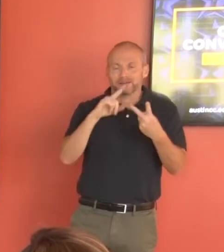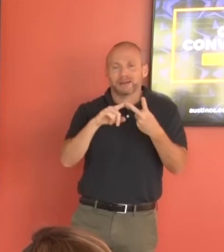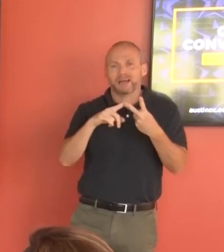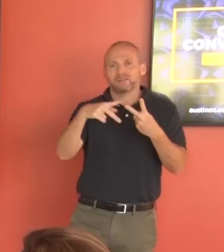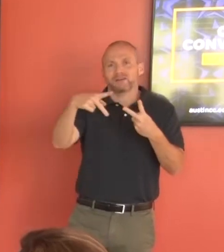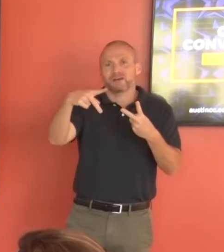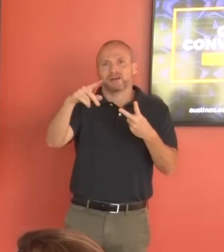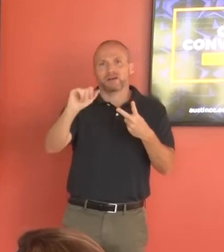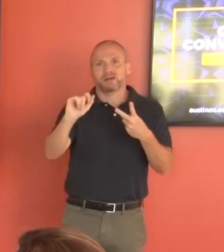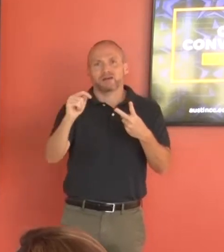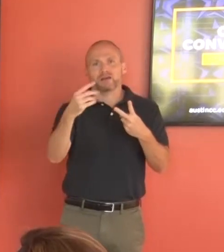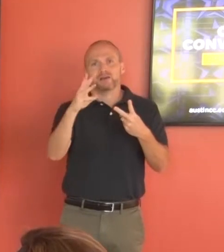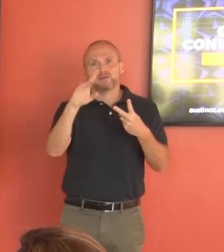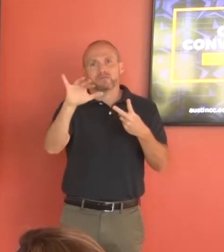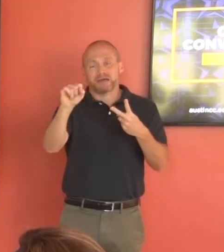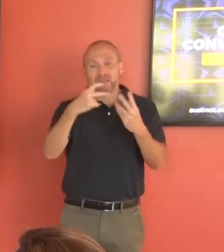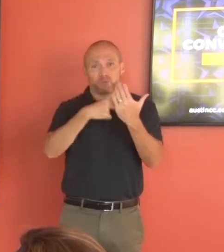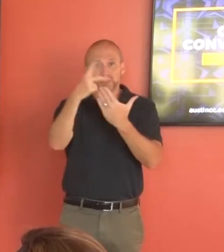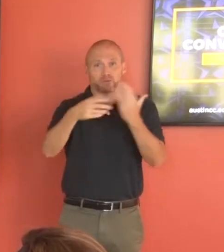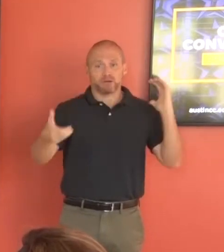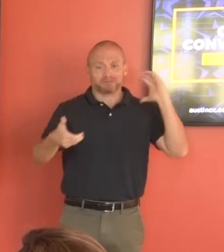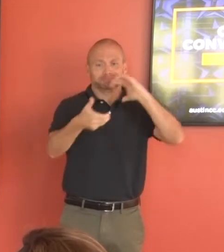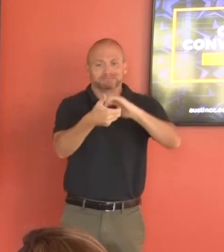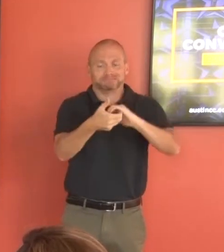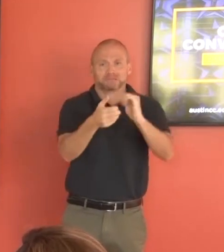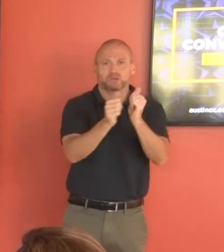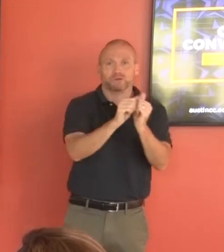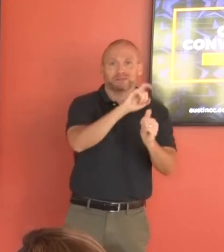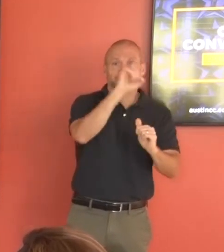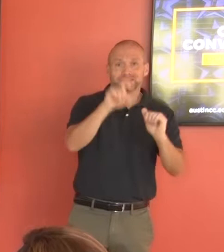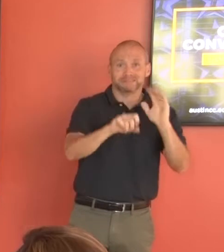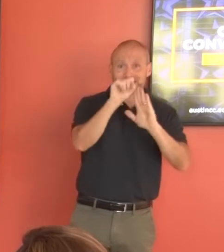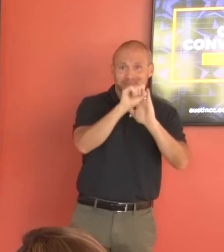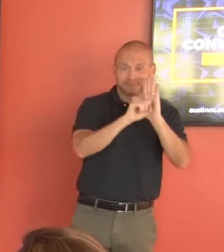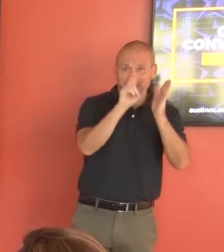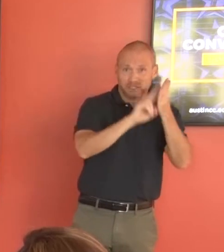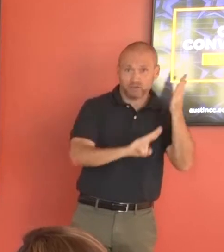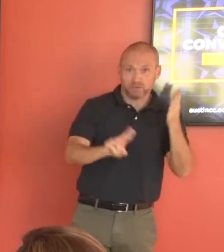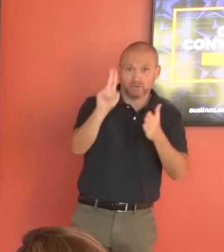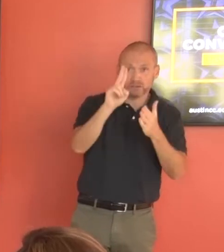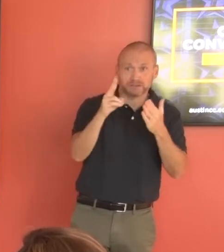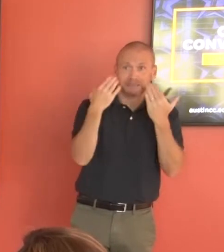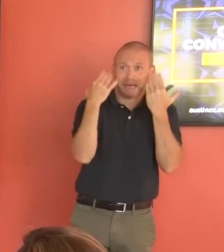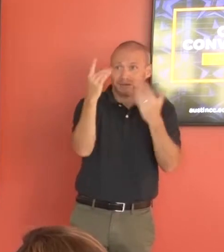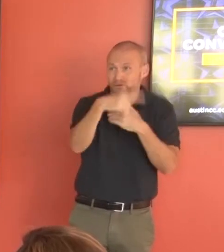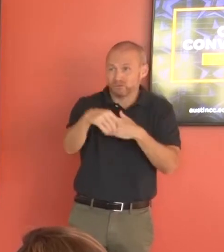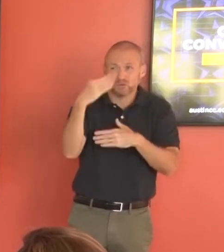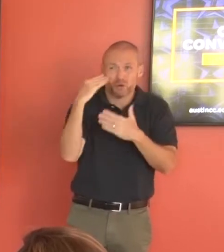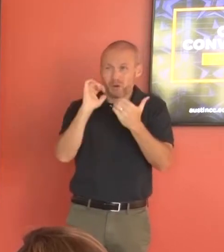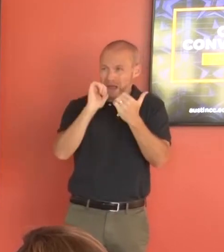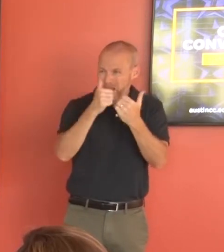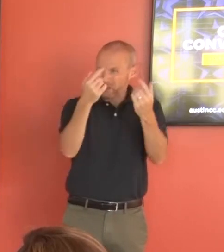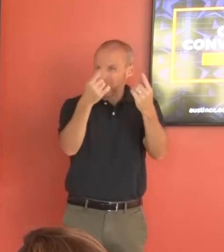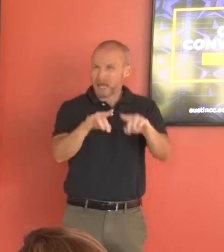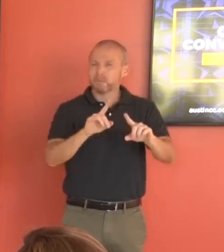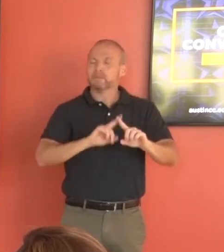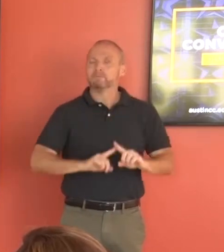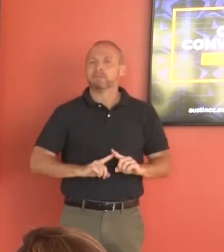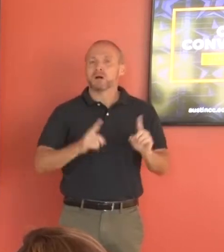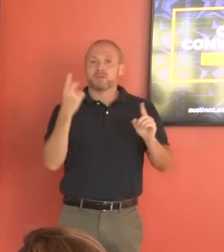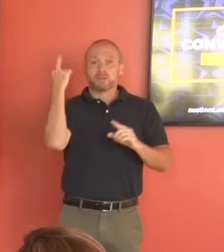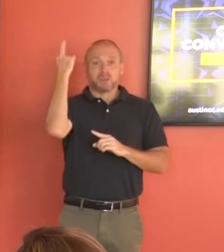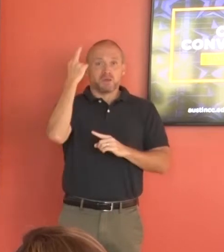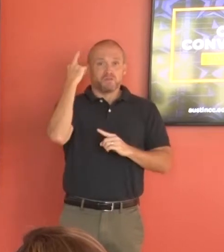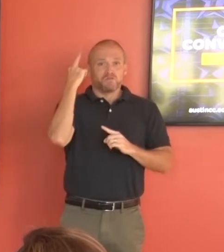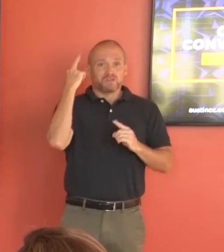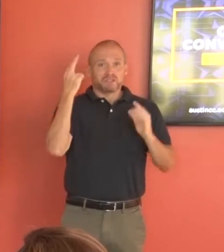State University. And I don't know if you know how that came about, but it came about as a result